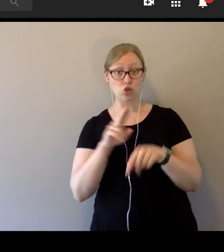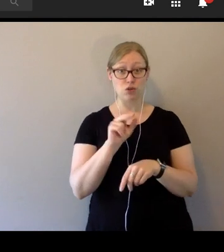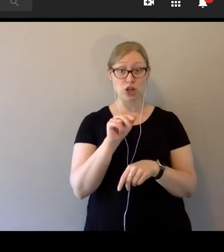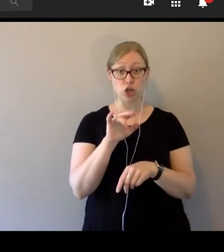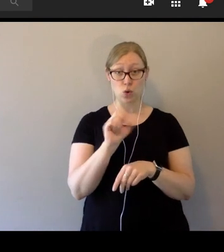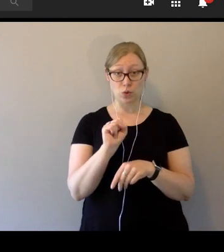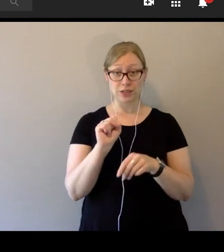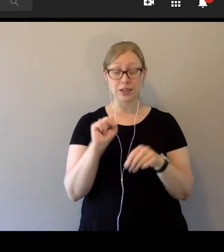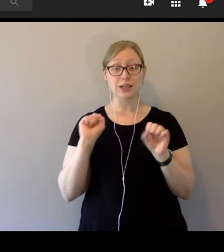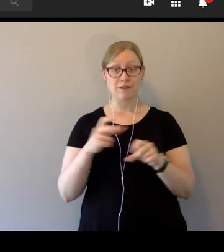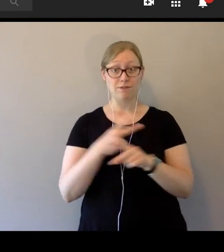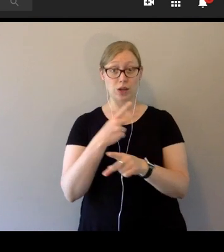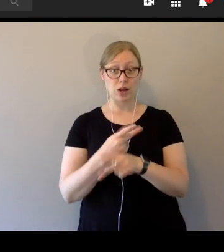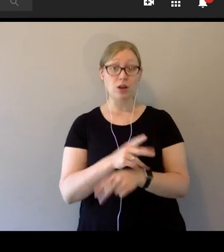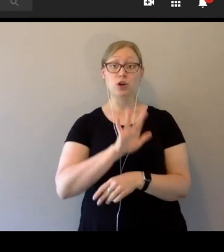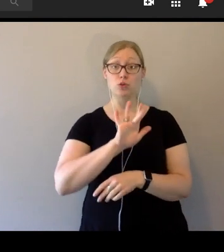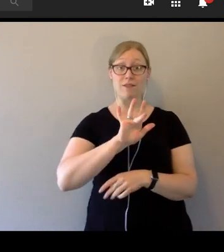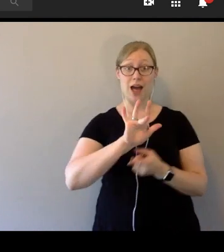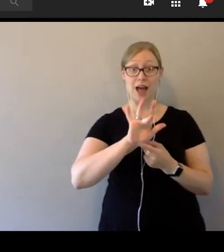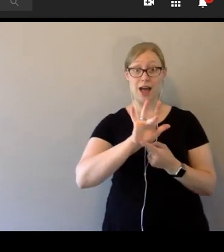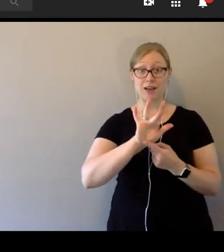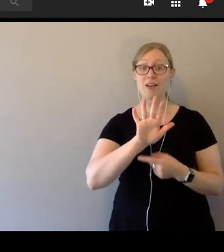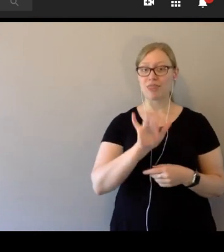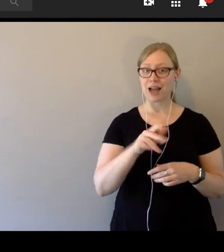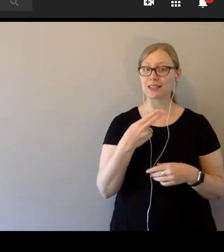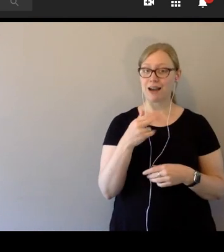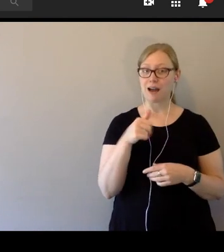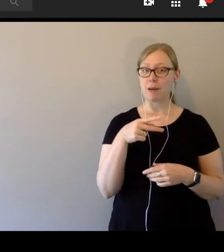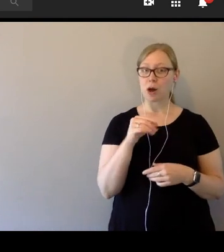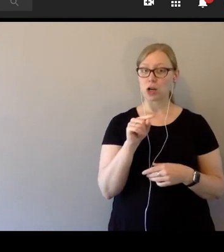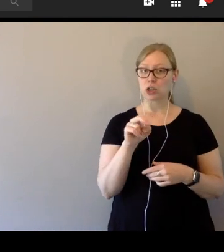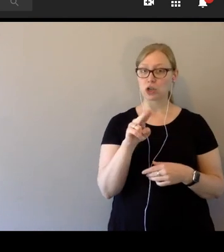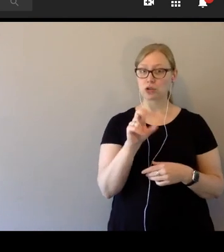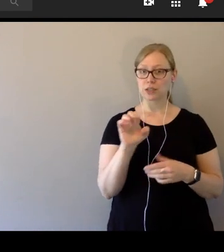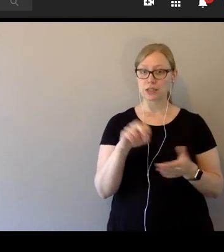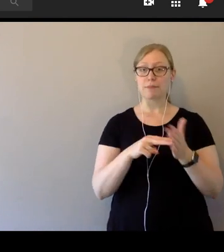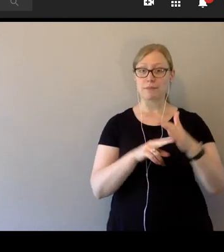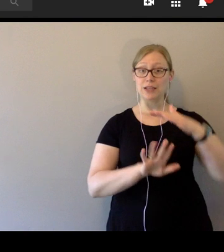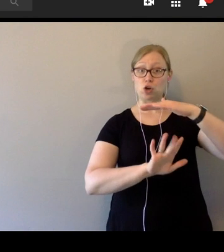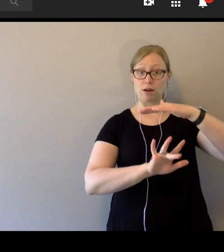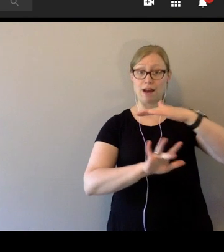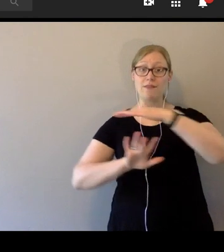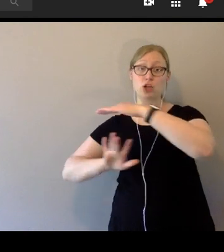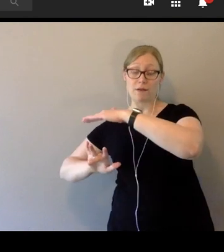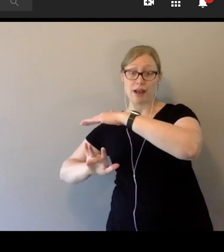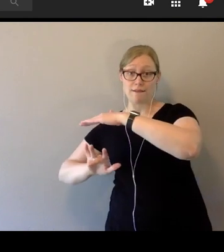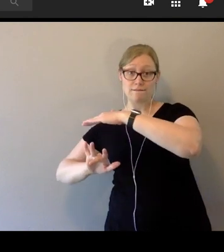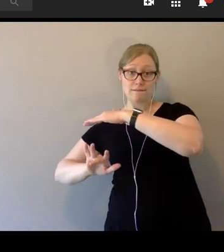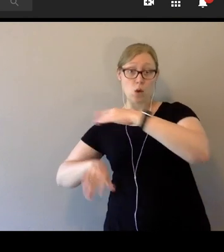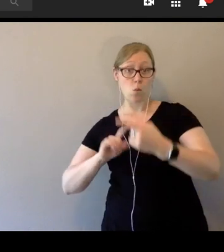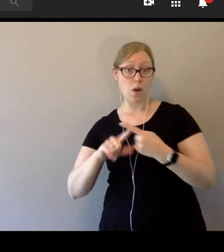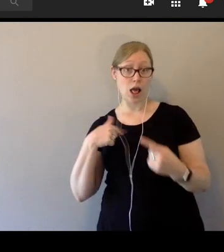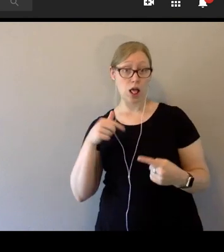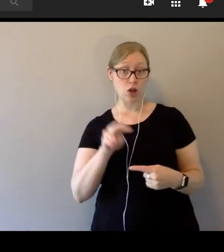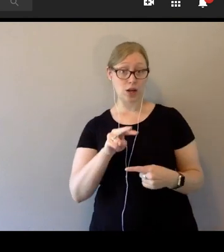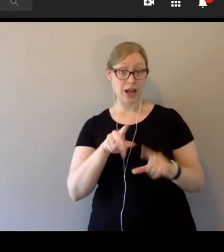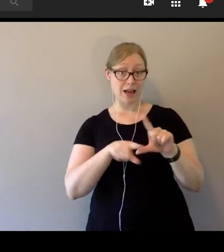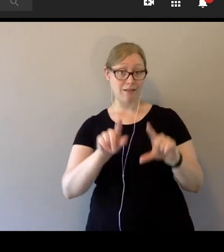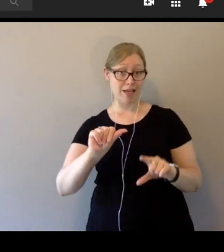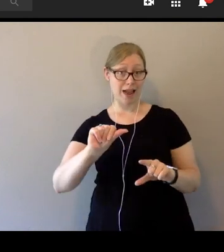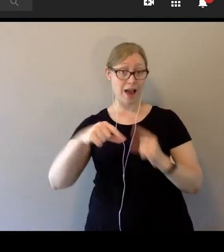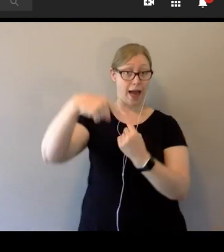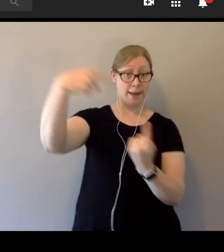25 is the hypotenuse, so that's going to be, wherever we use hypotenuse, will be 25. When I'm looking at angle A, the opposite side